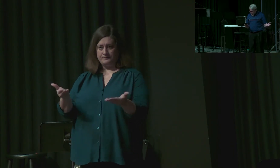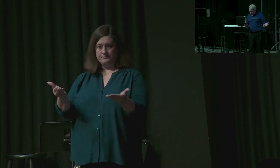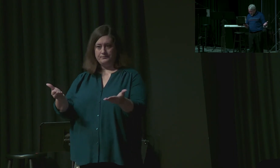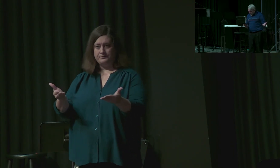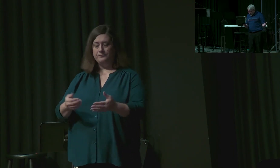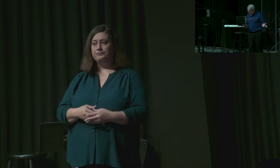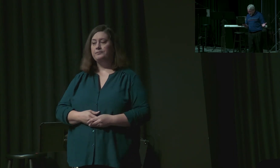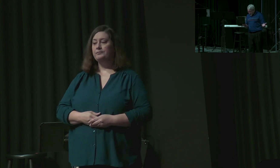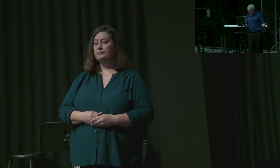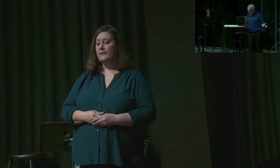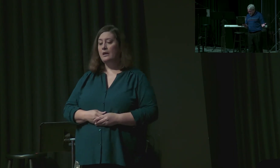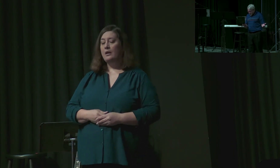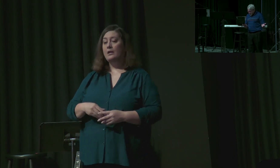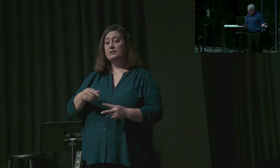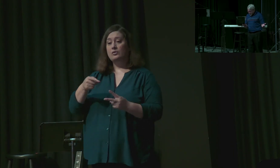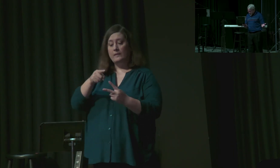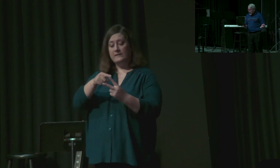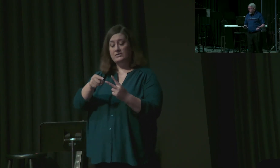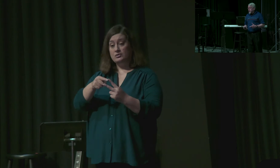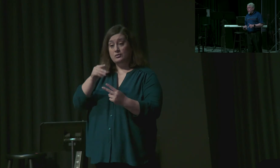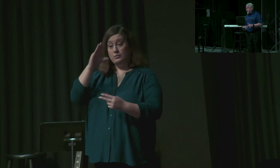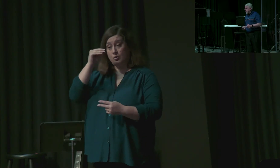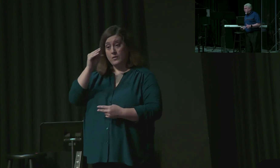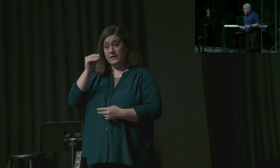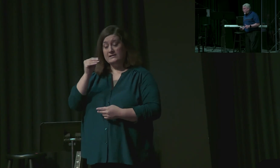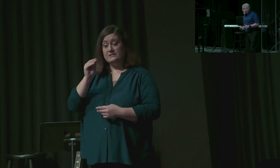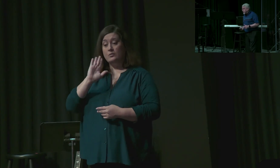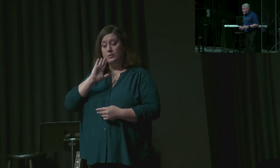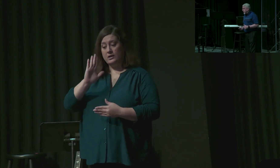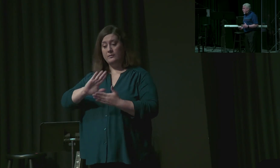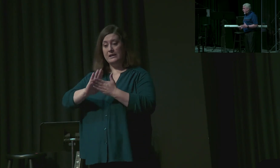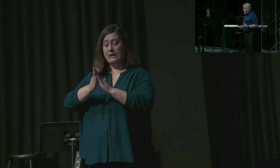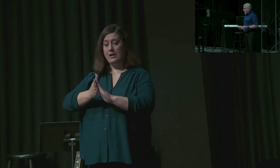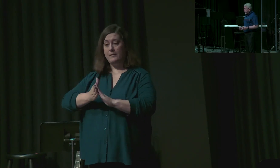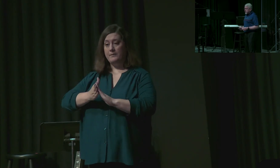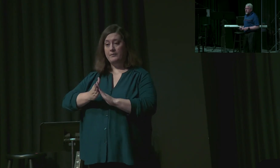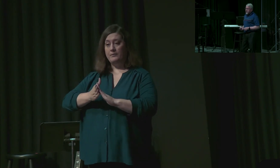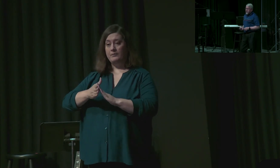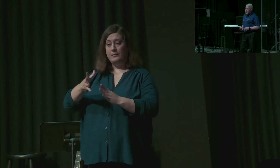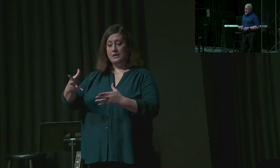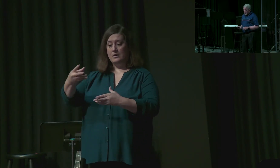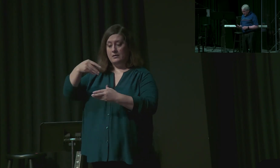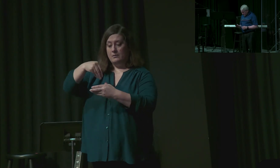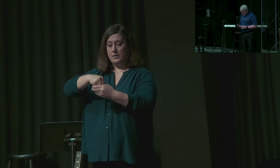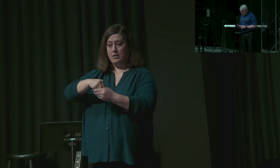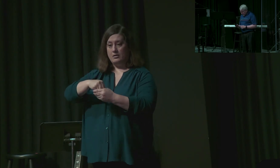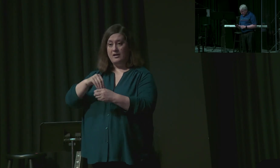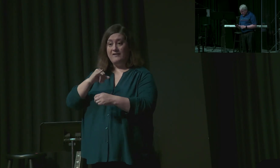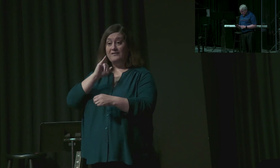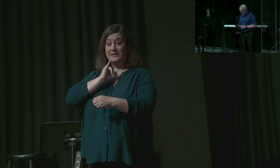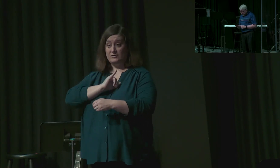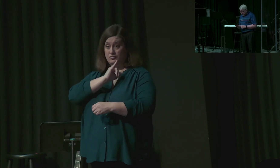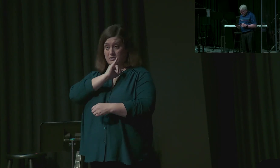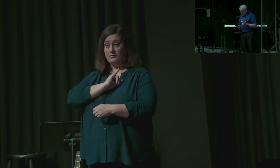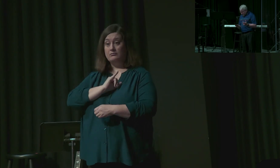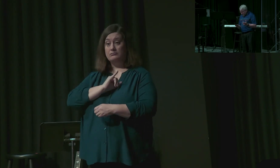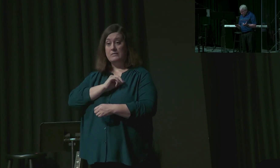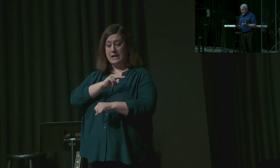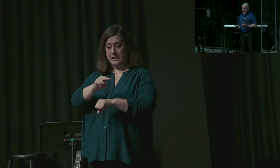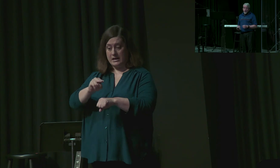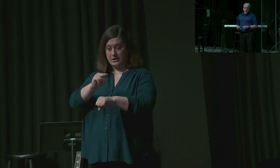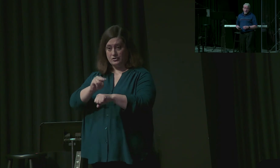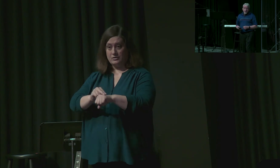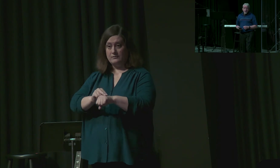of Jacob's family, but also they will be a part of Israel. They will